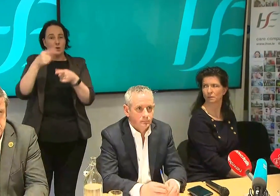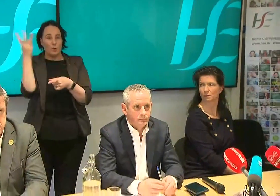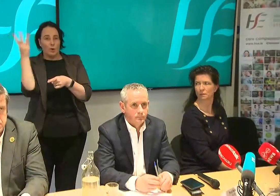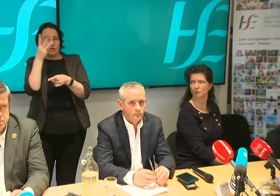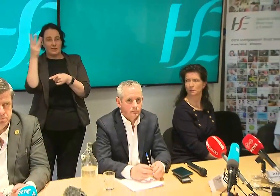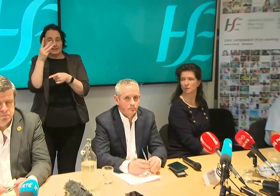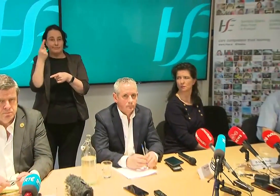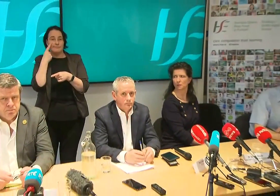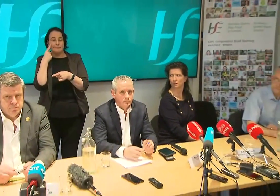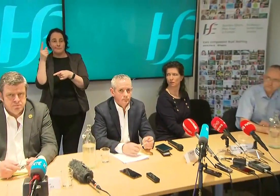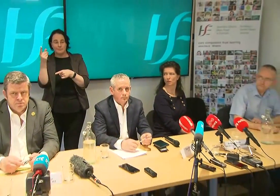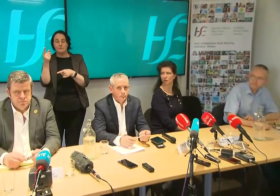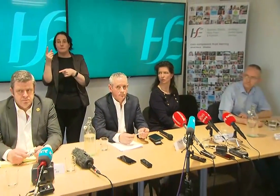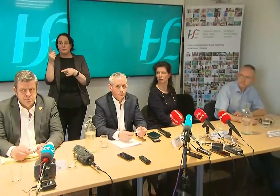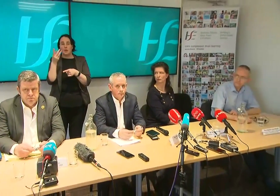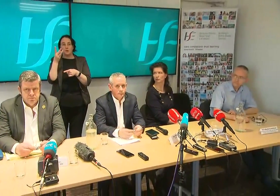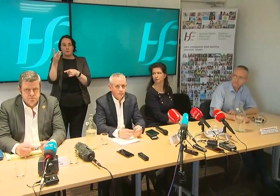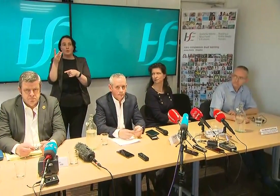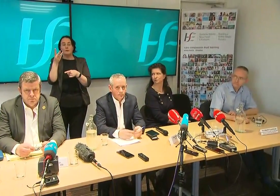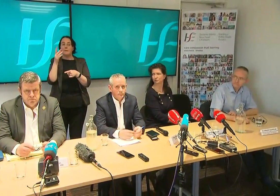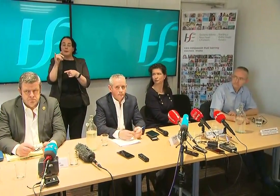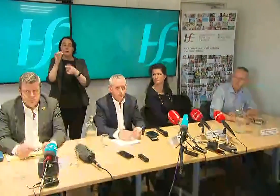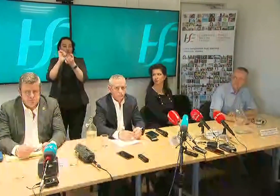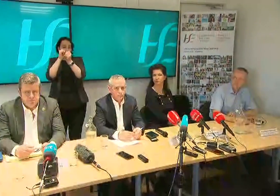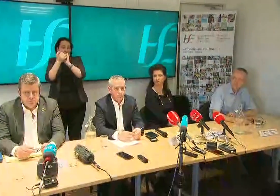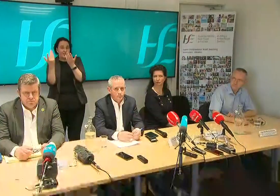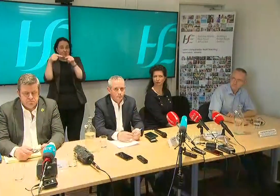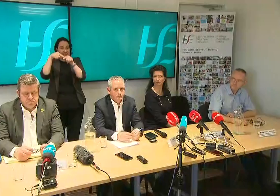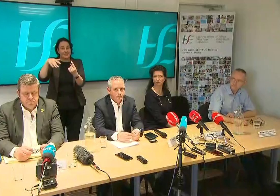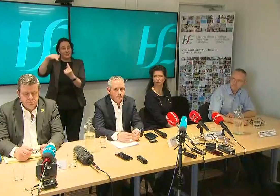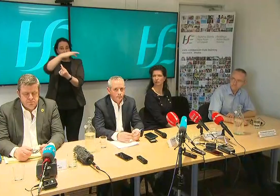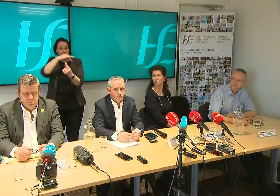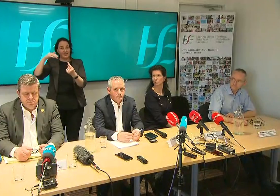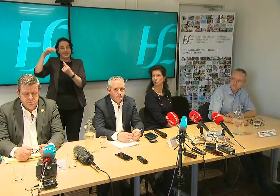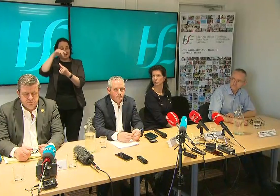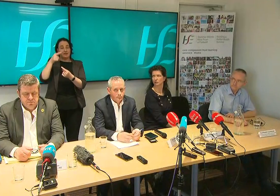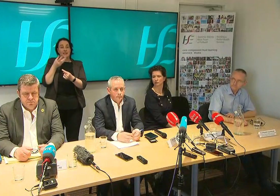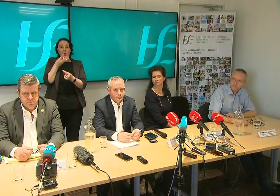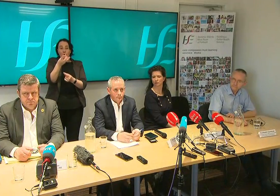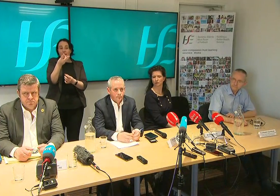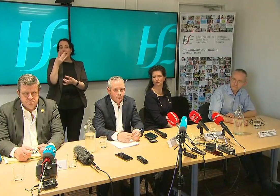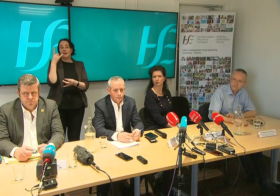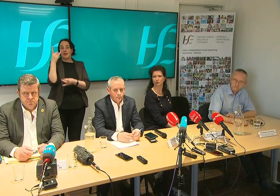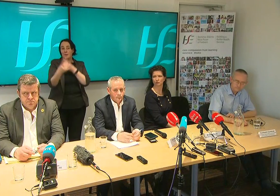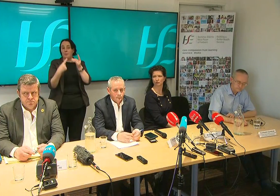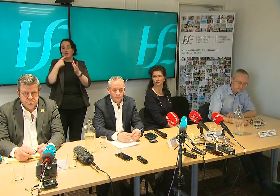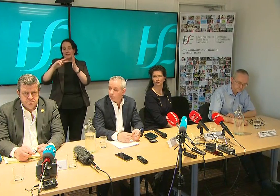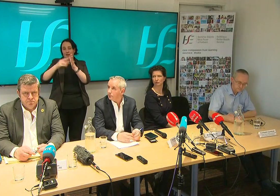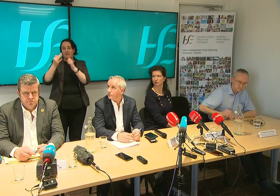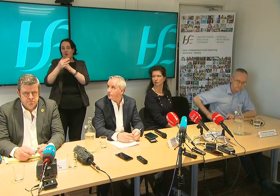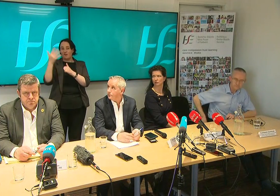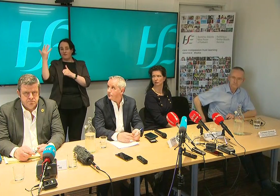closely, that's liable to change based on circumstances. Not saying that it will, but it's planned for